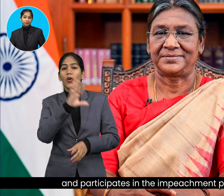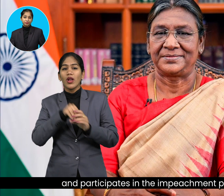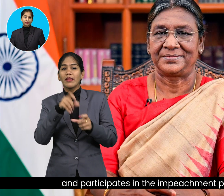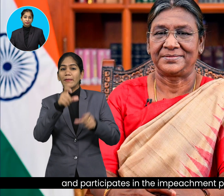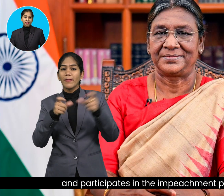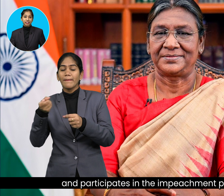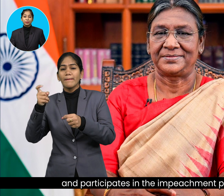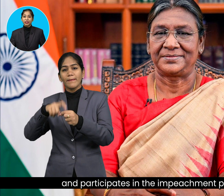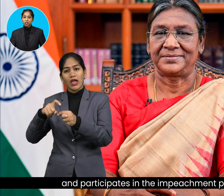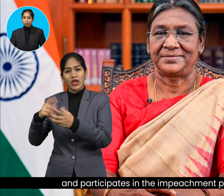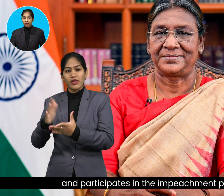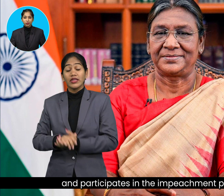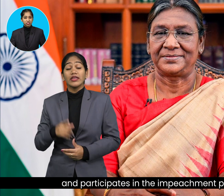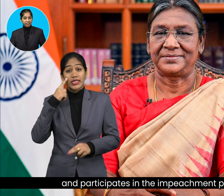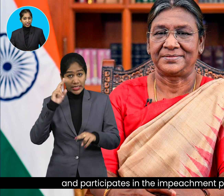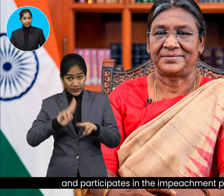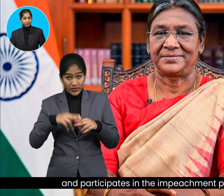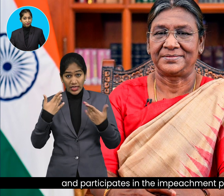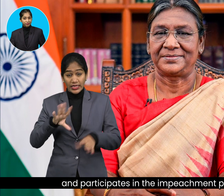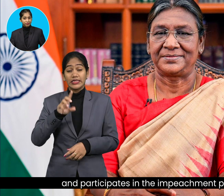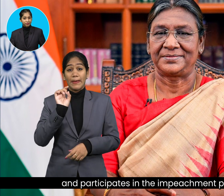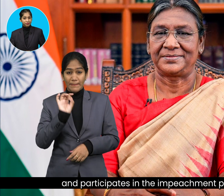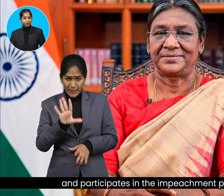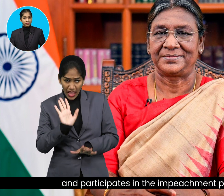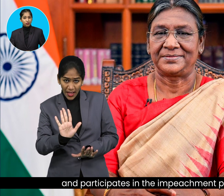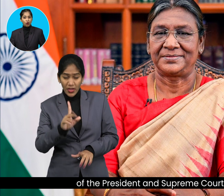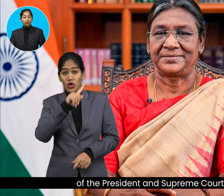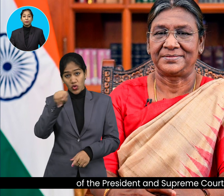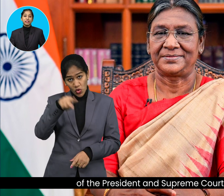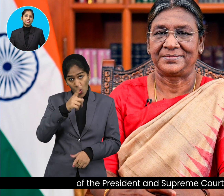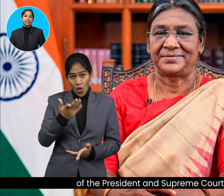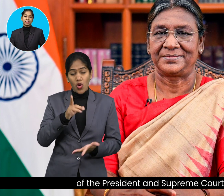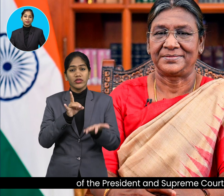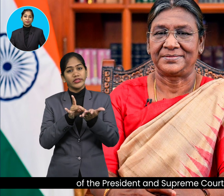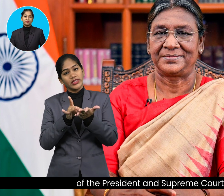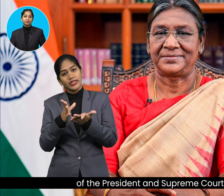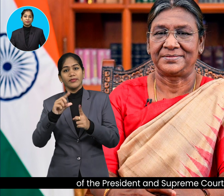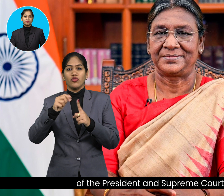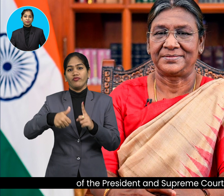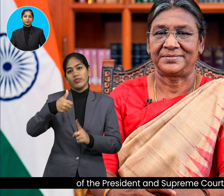the impeachment proceeding of the President